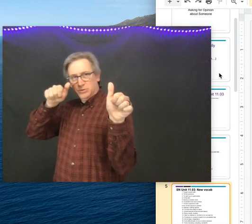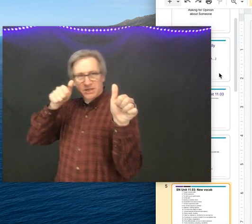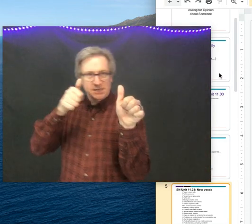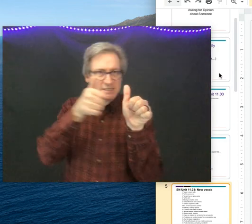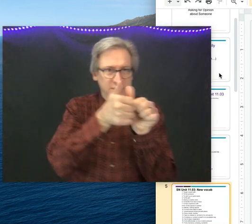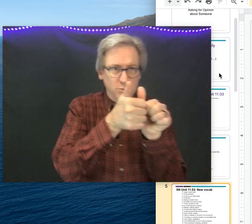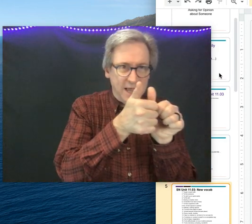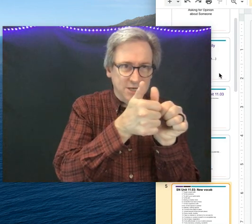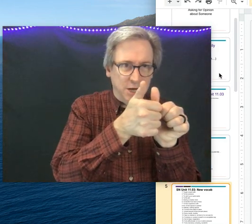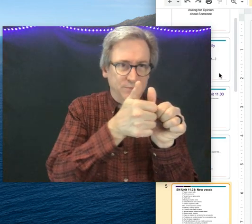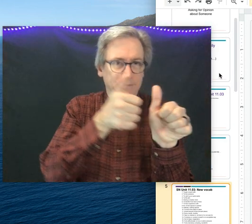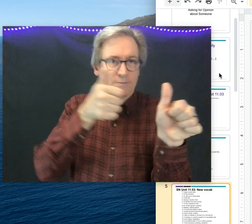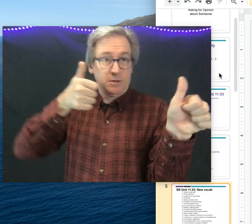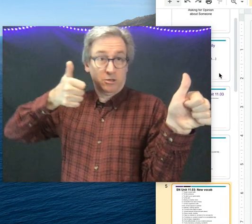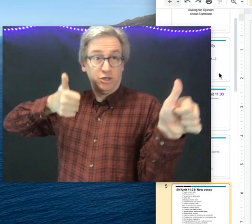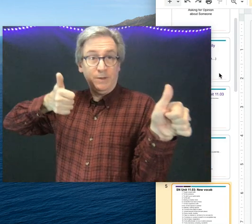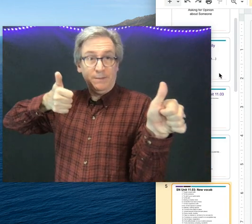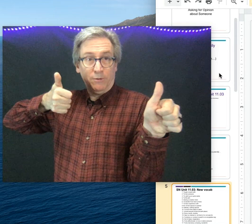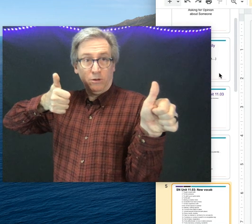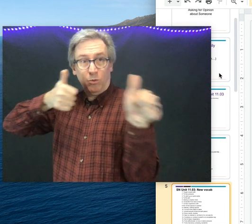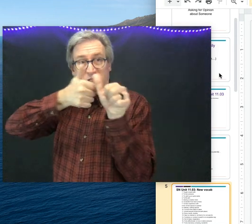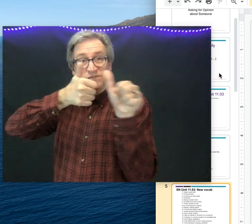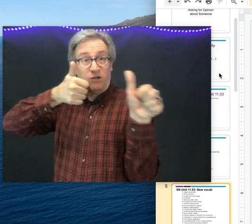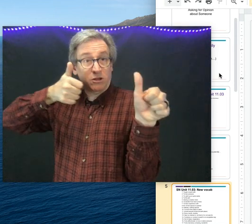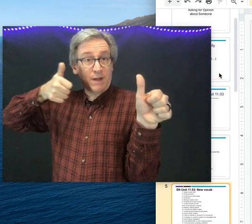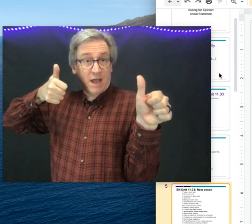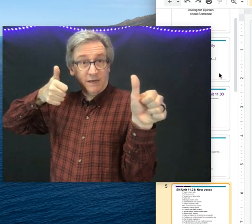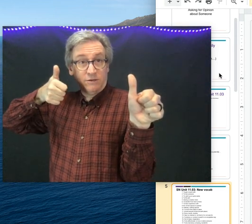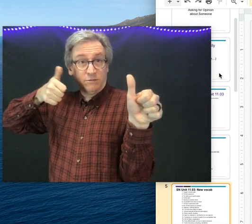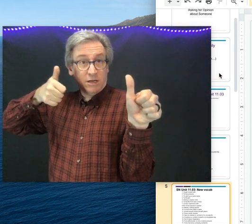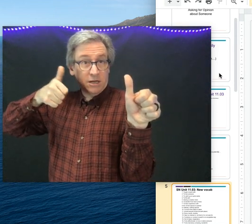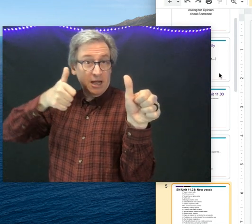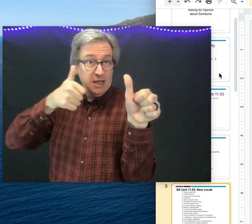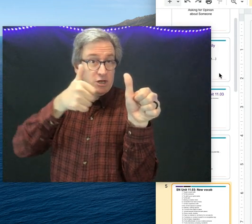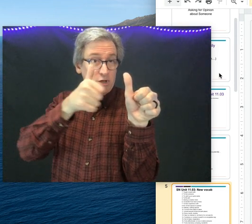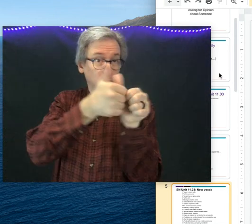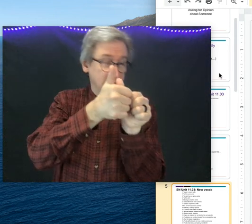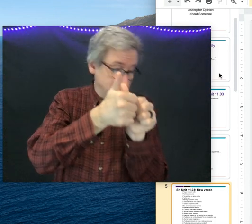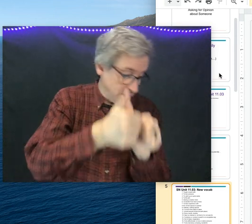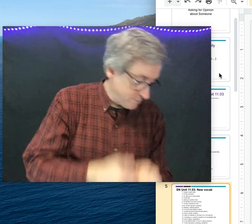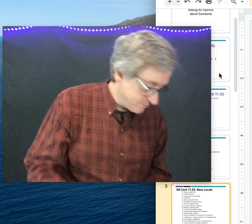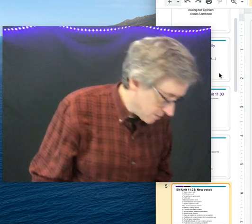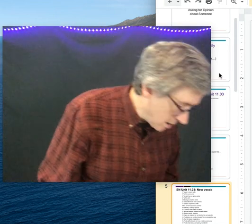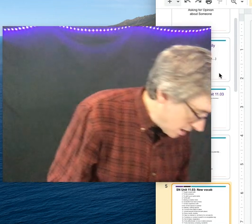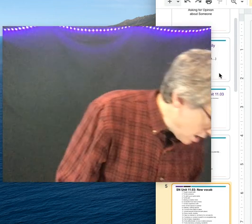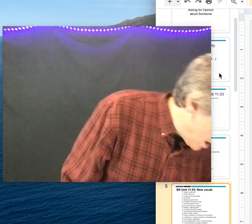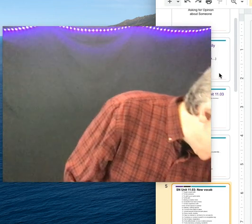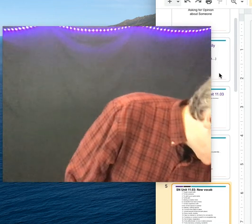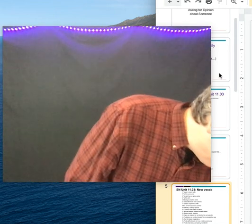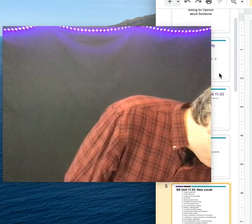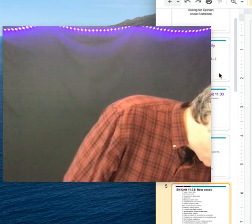You could do this to catch up. Two people, one's fallen behind, and you catch up.